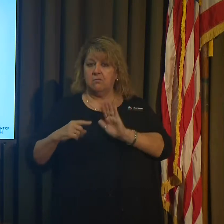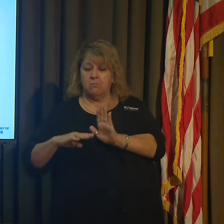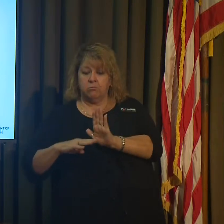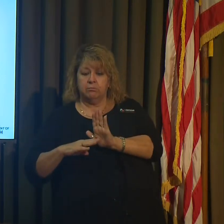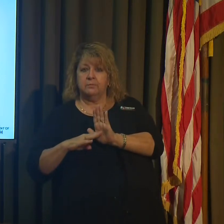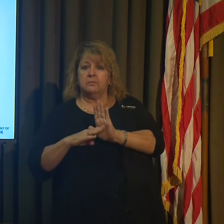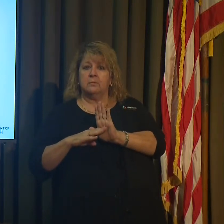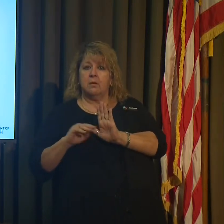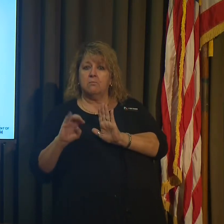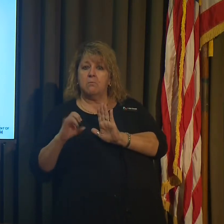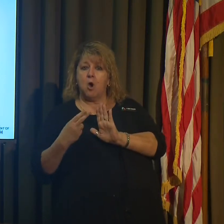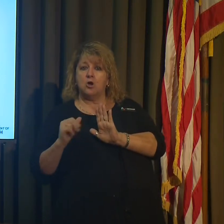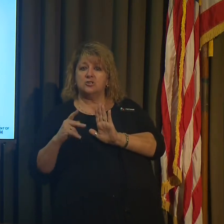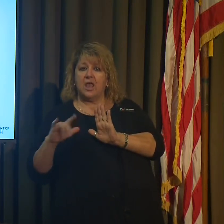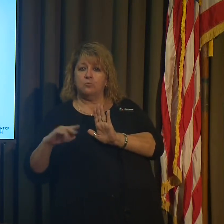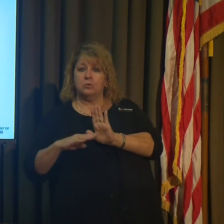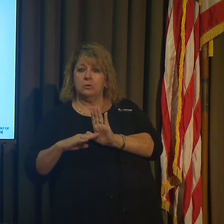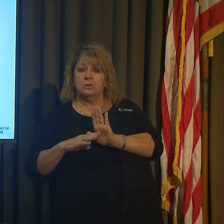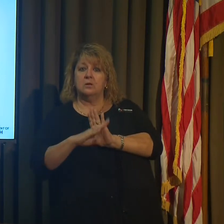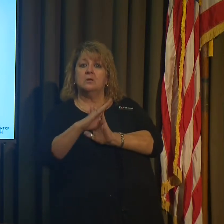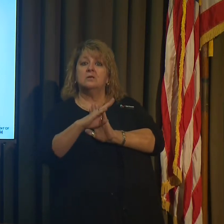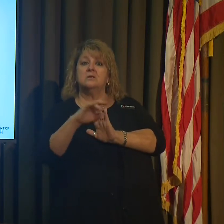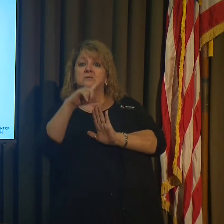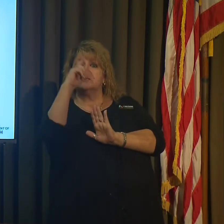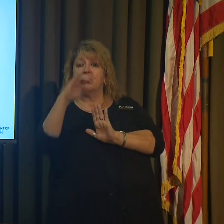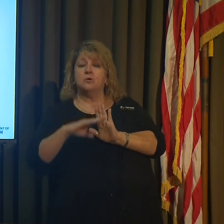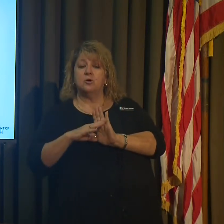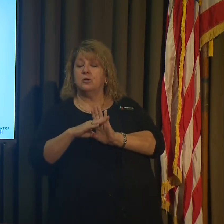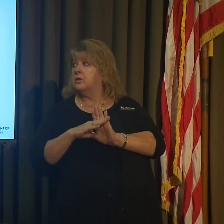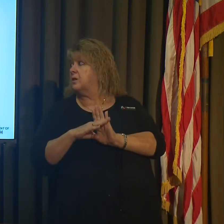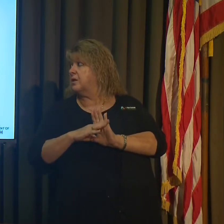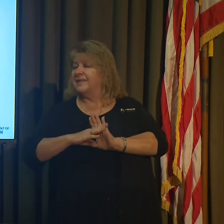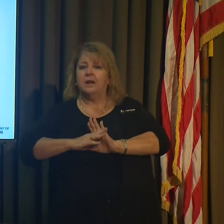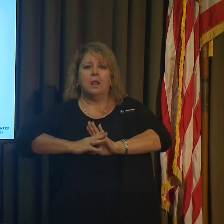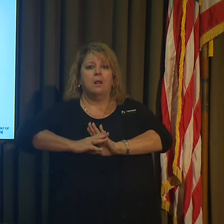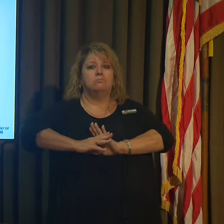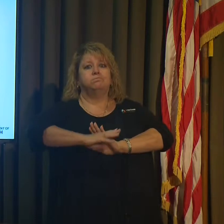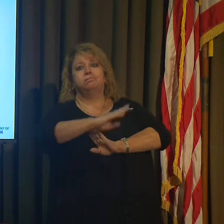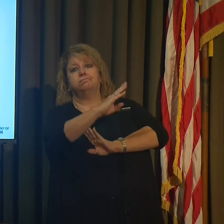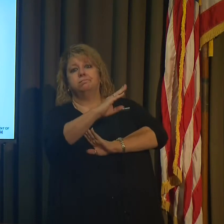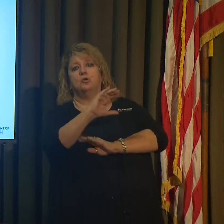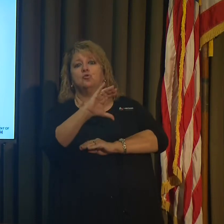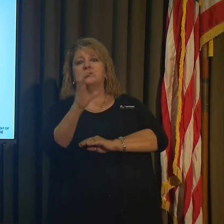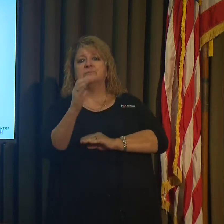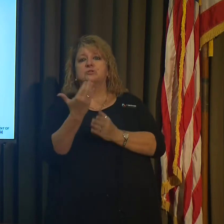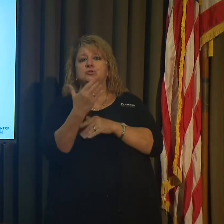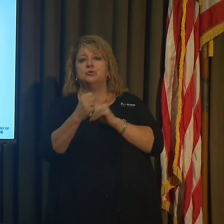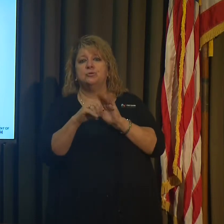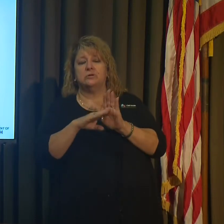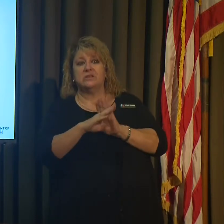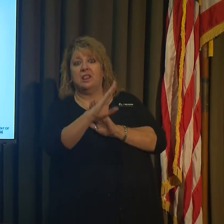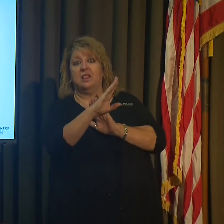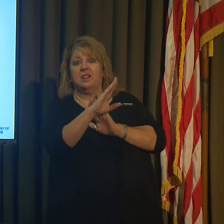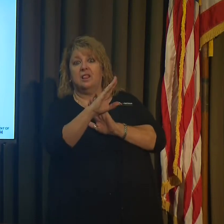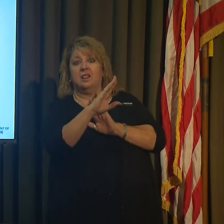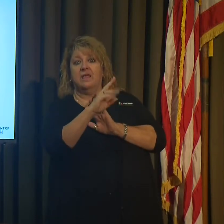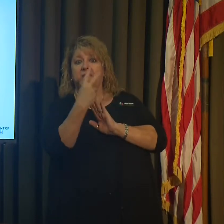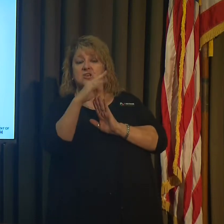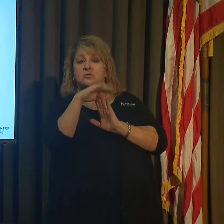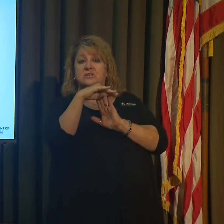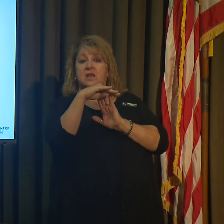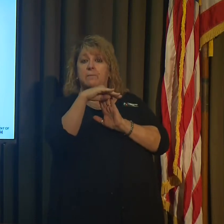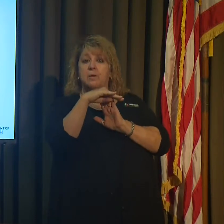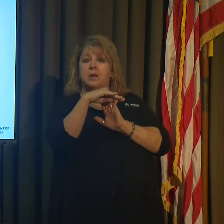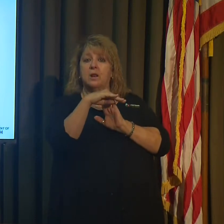April, the summer surge in July and August, the very, very large Christmas, New Year's spike, and then